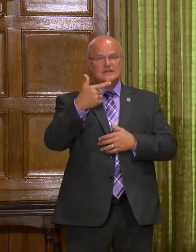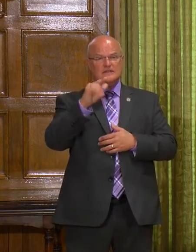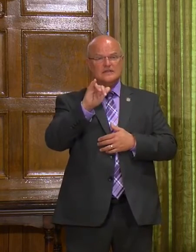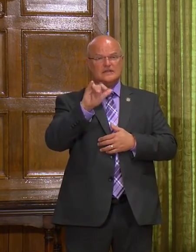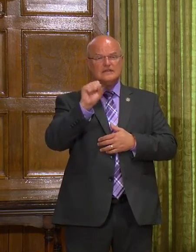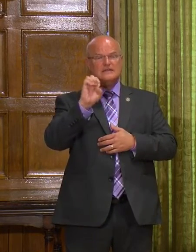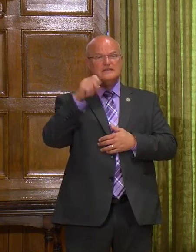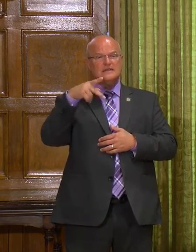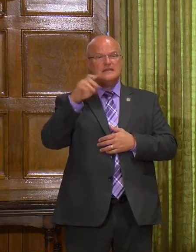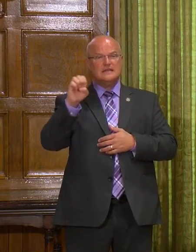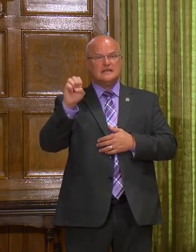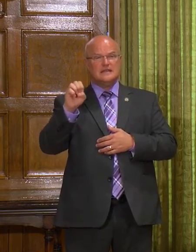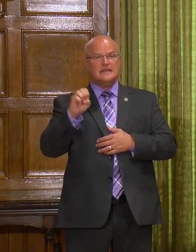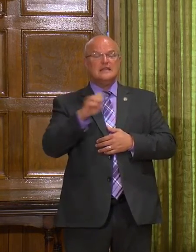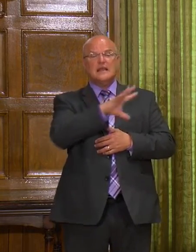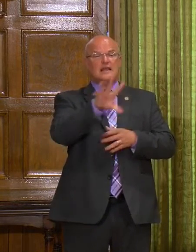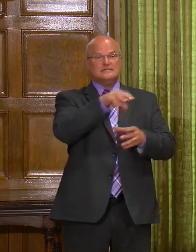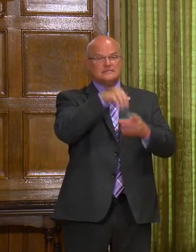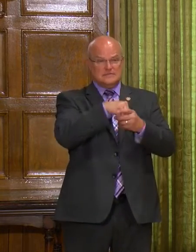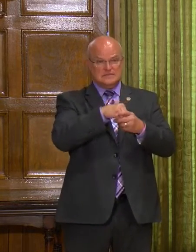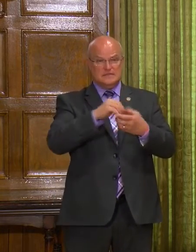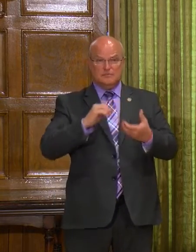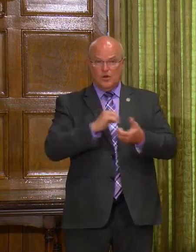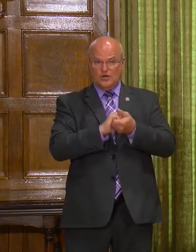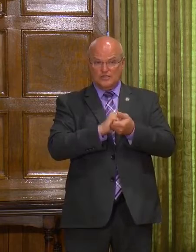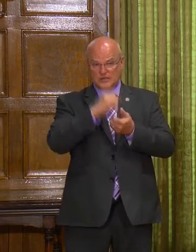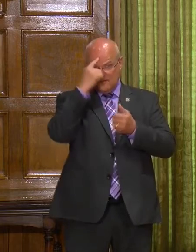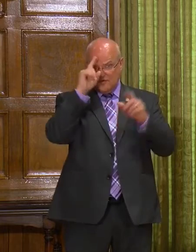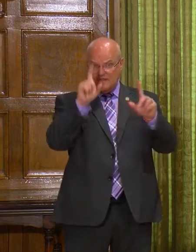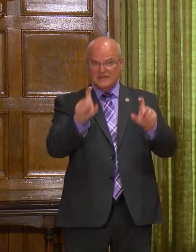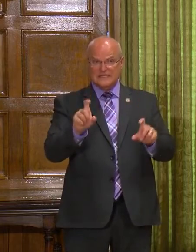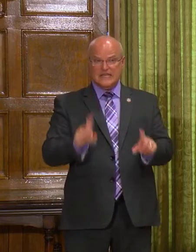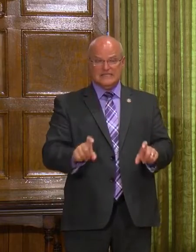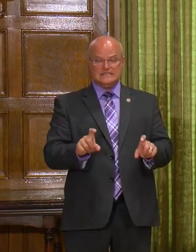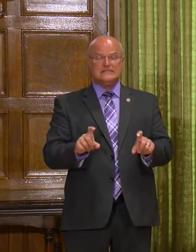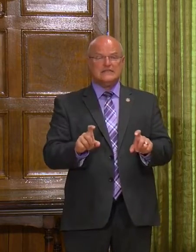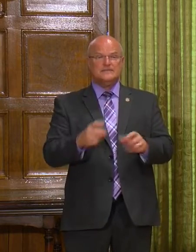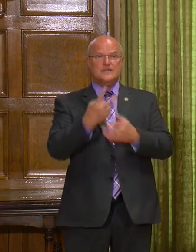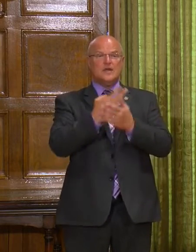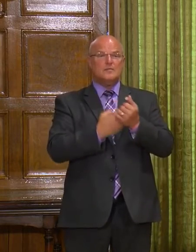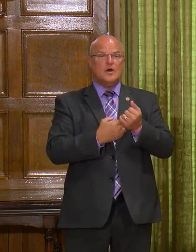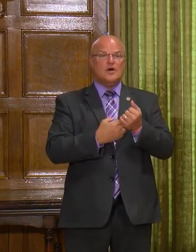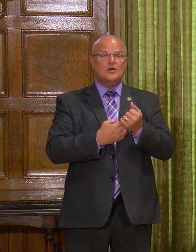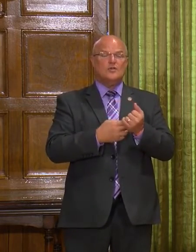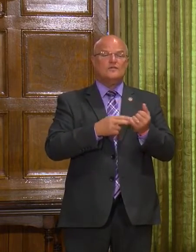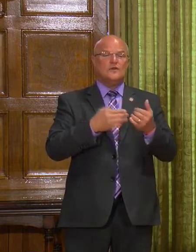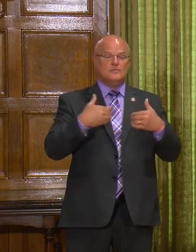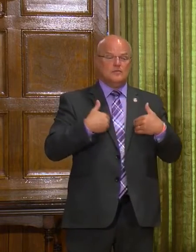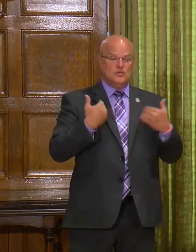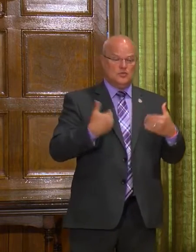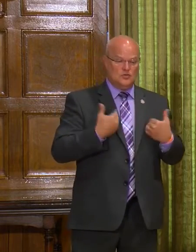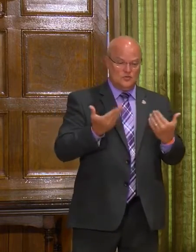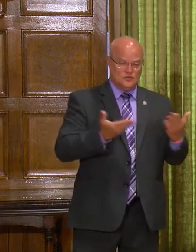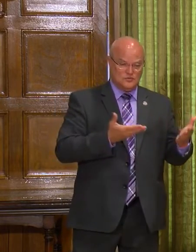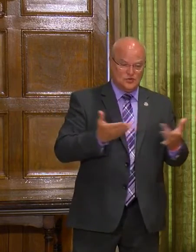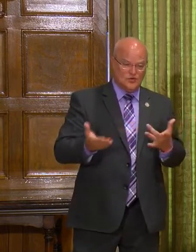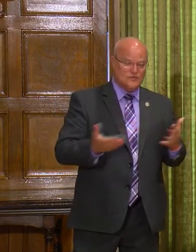is because they have to be engaged in this partnership for the testing, both from youth services